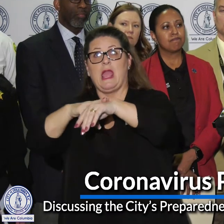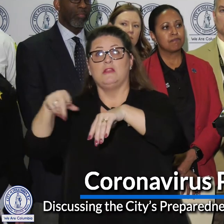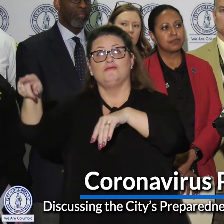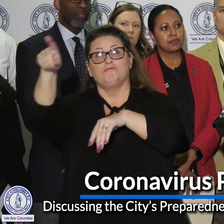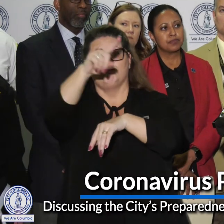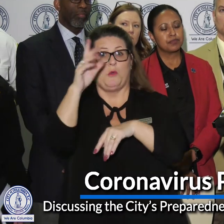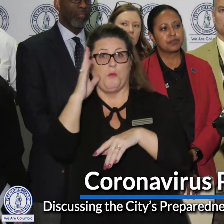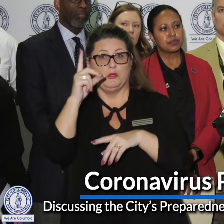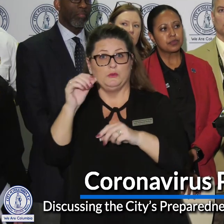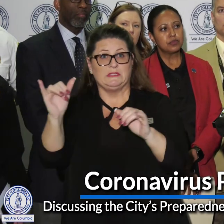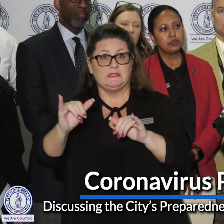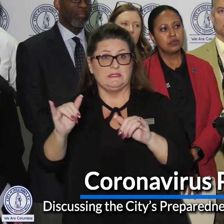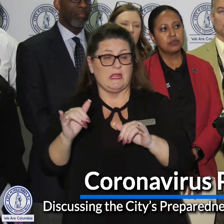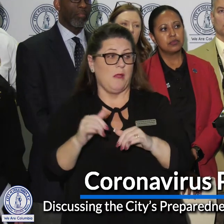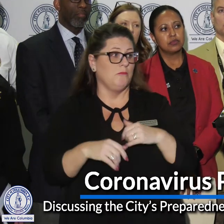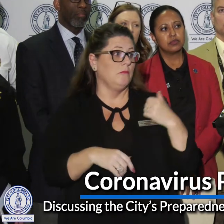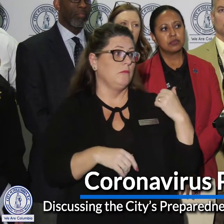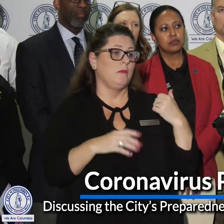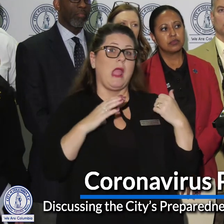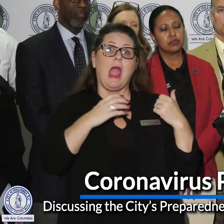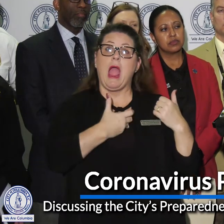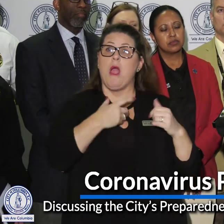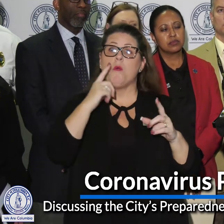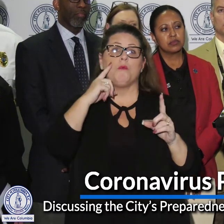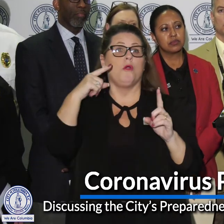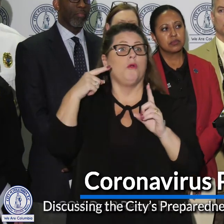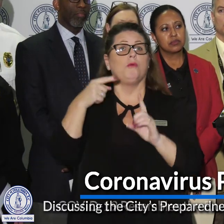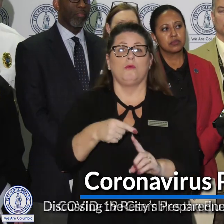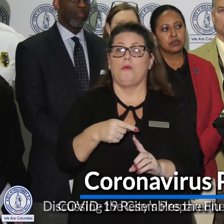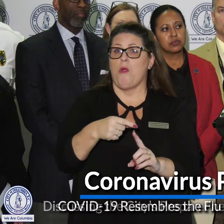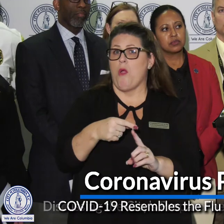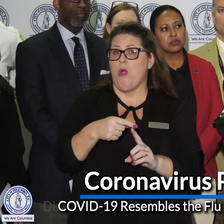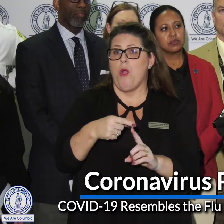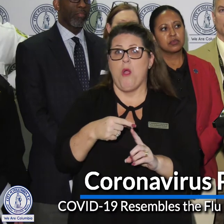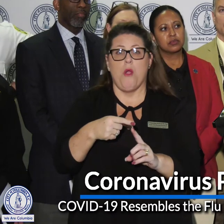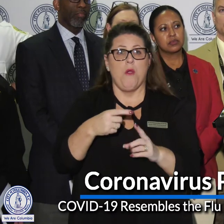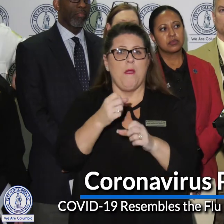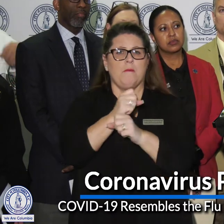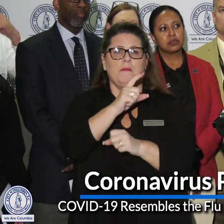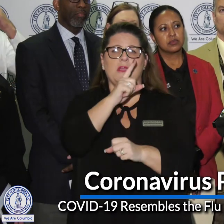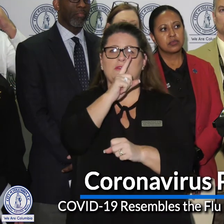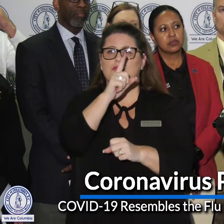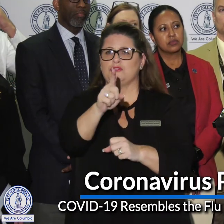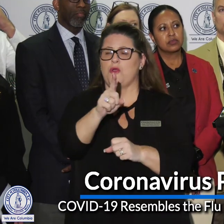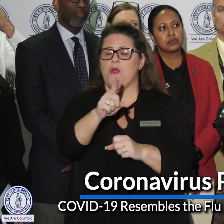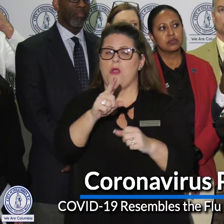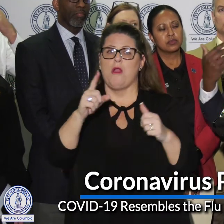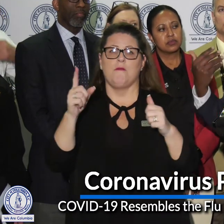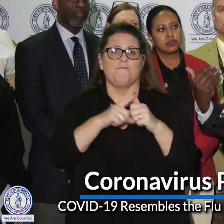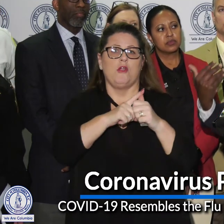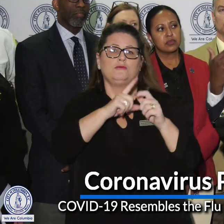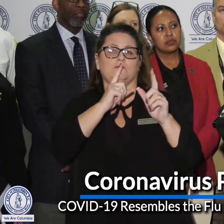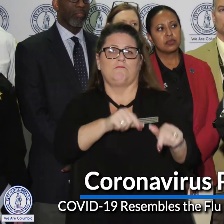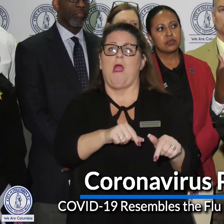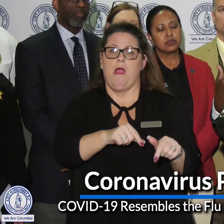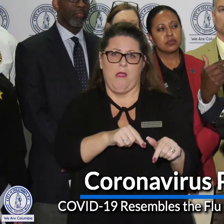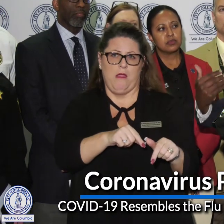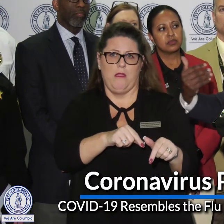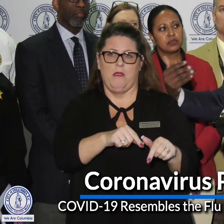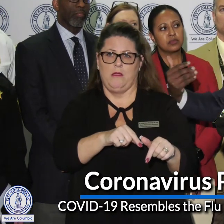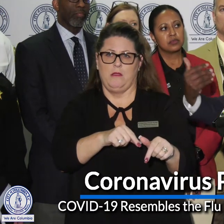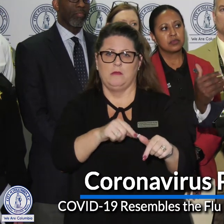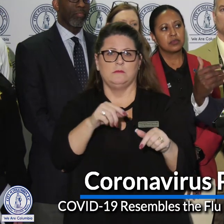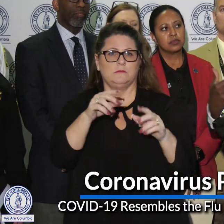Well, obviously, our goal, just with any type of situation, is to have some type of a critical incident response protocol. Those are